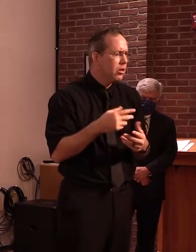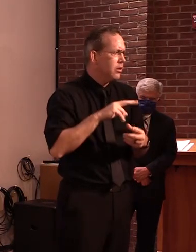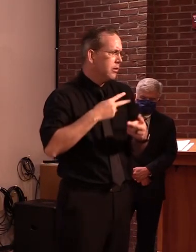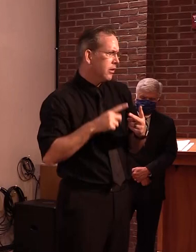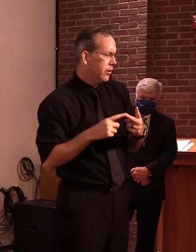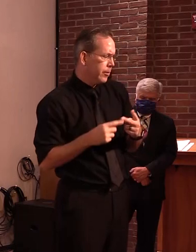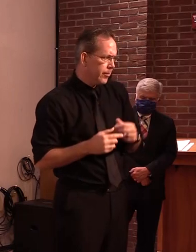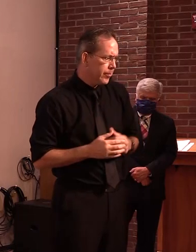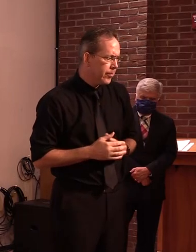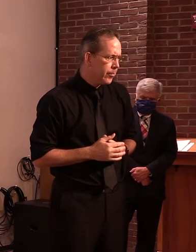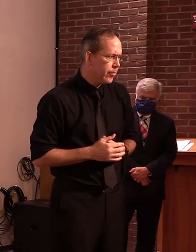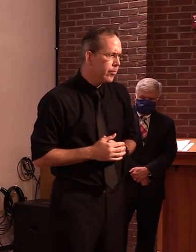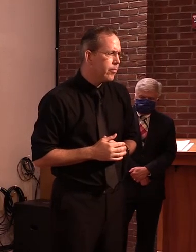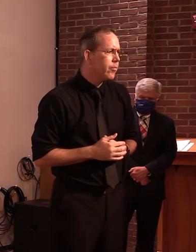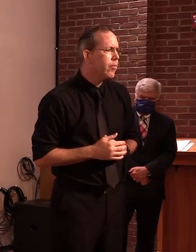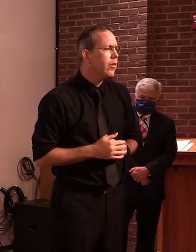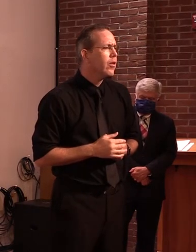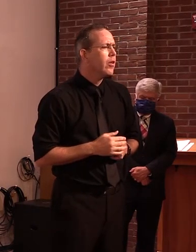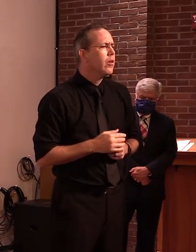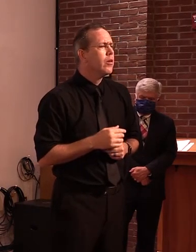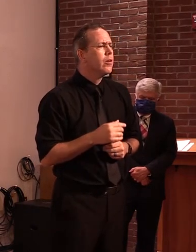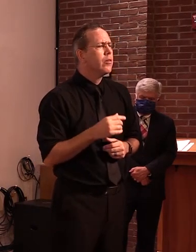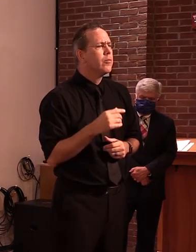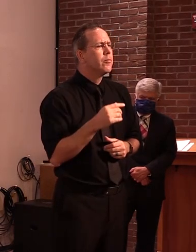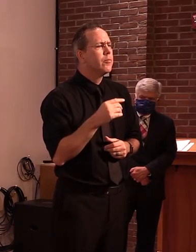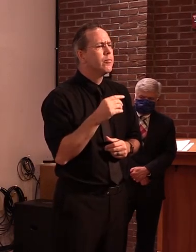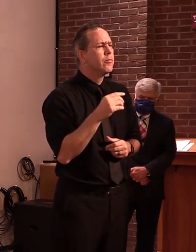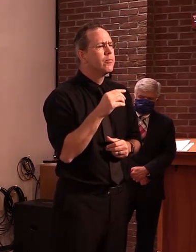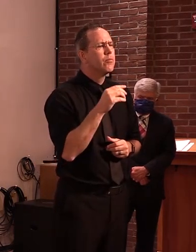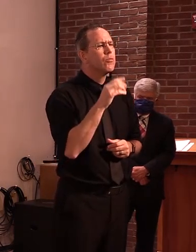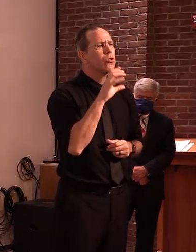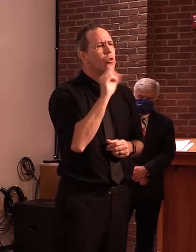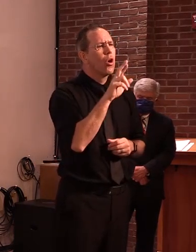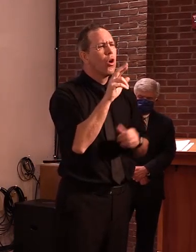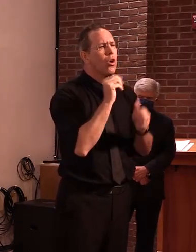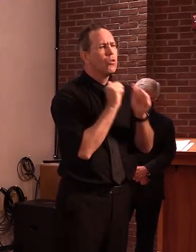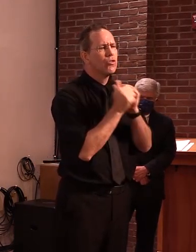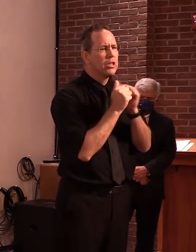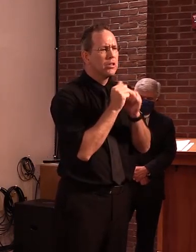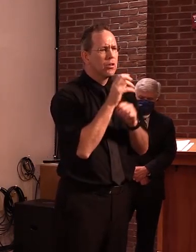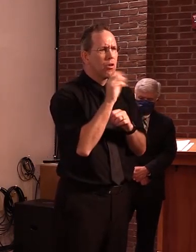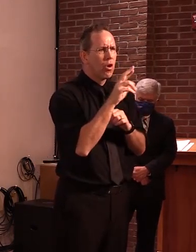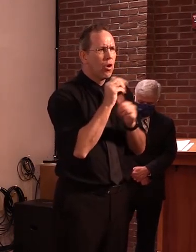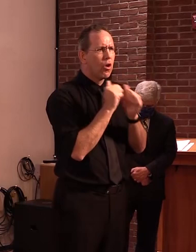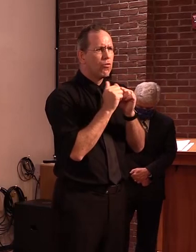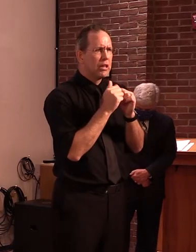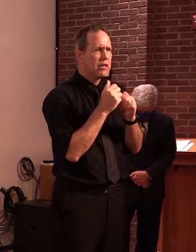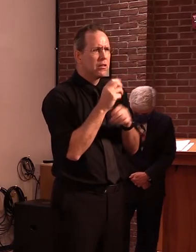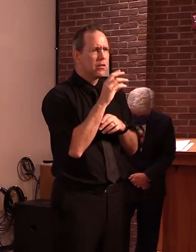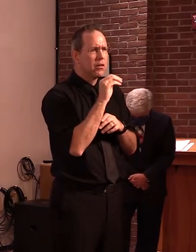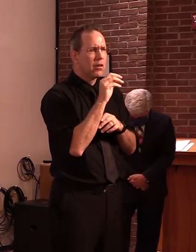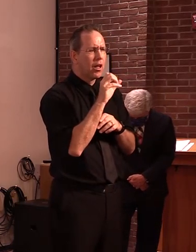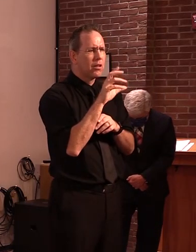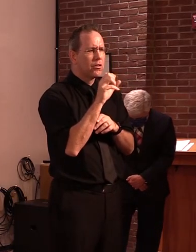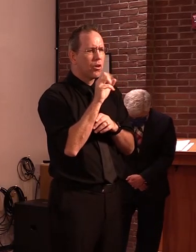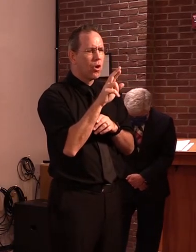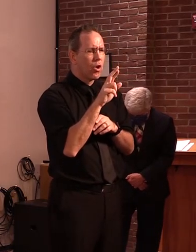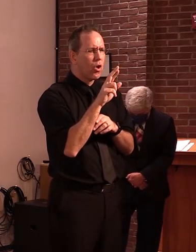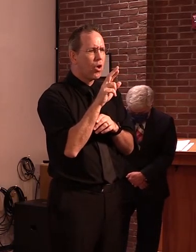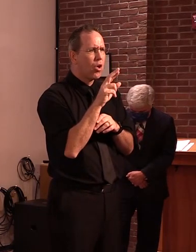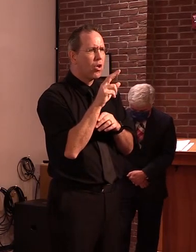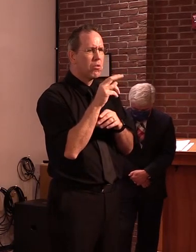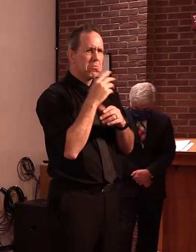with a NASCAR race and no travel restrictions in Merrimack County, is there a concern that that